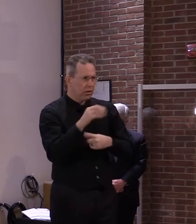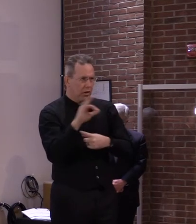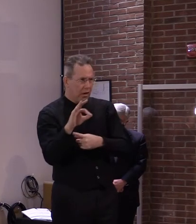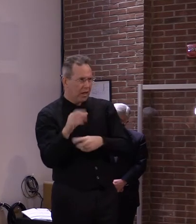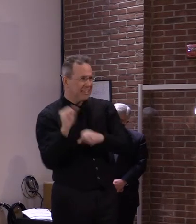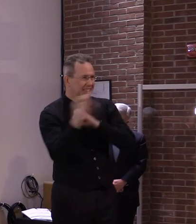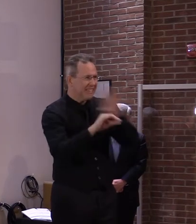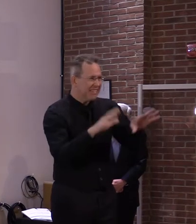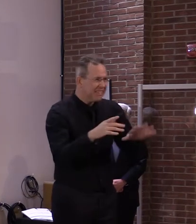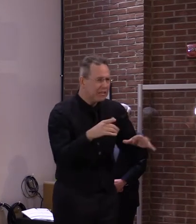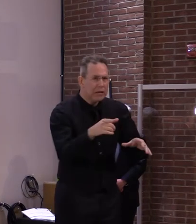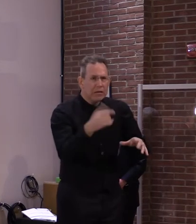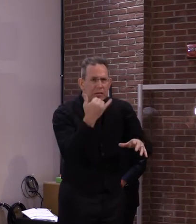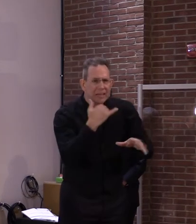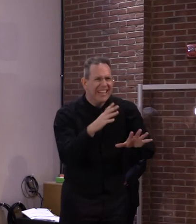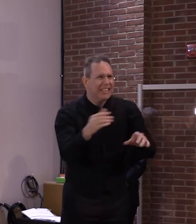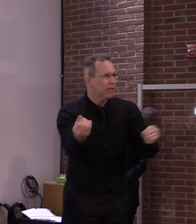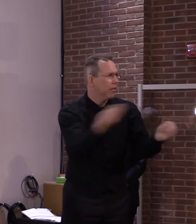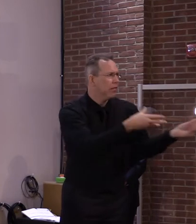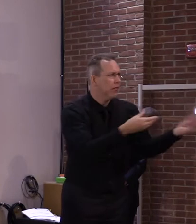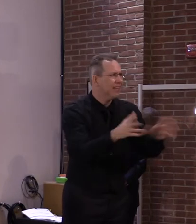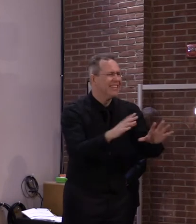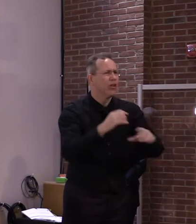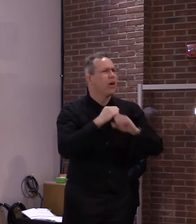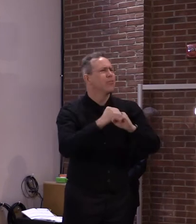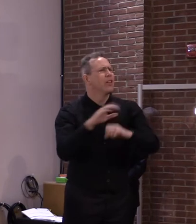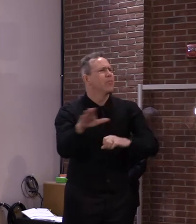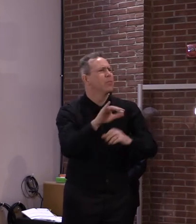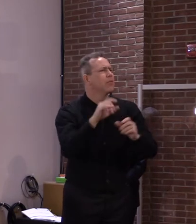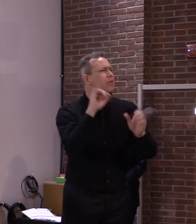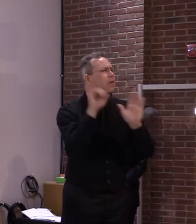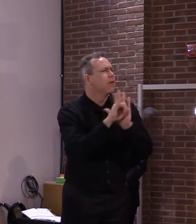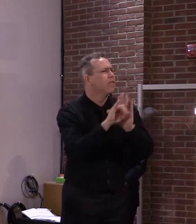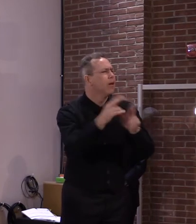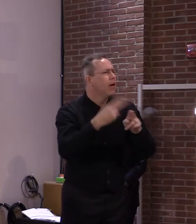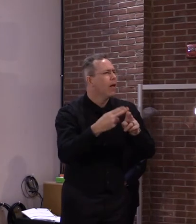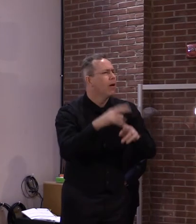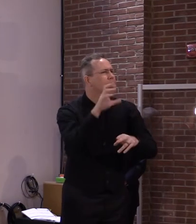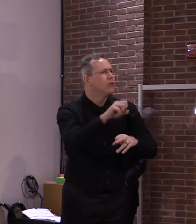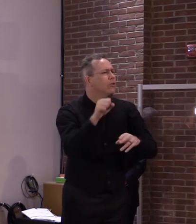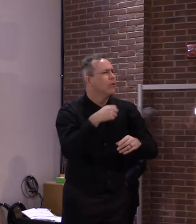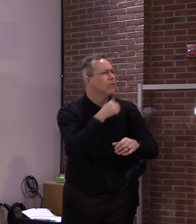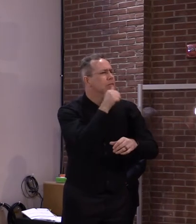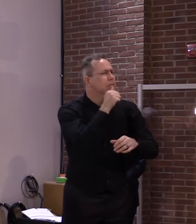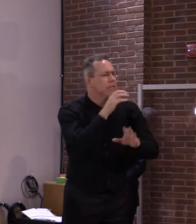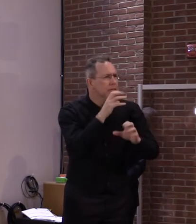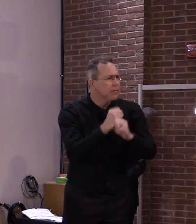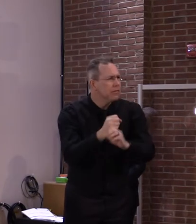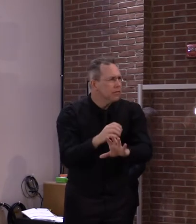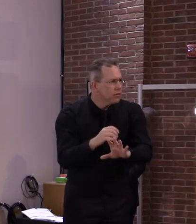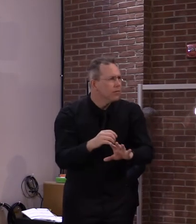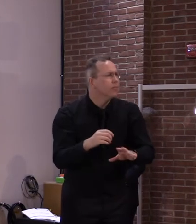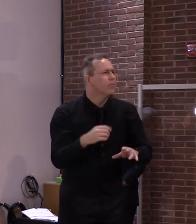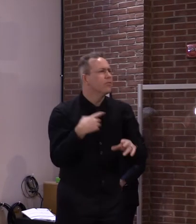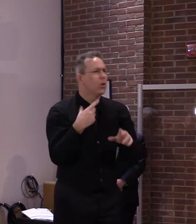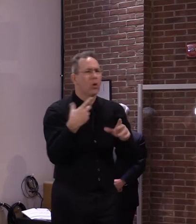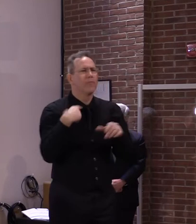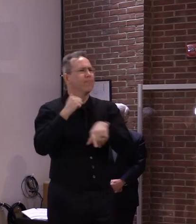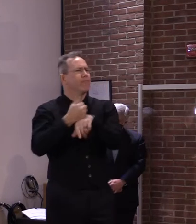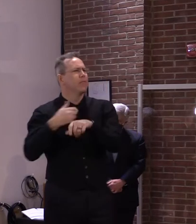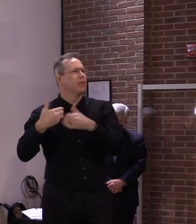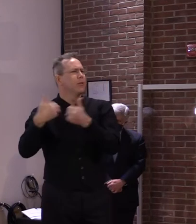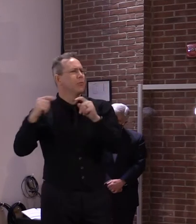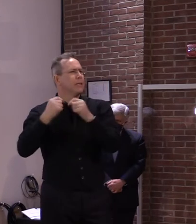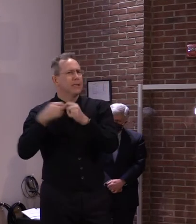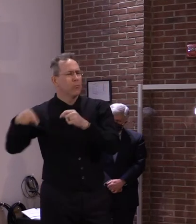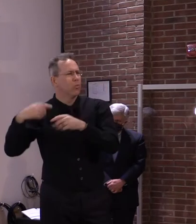impacted so we put another team together to do that as well the third piece was to you know an